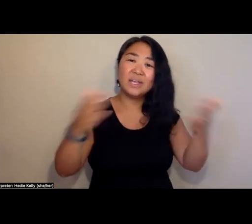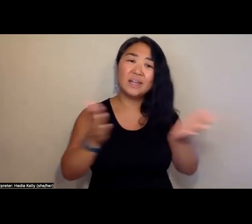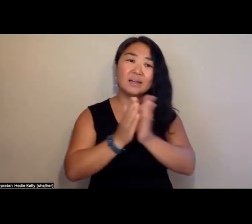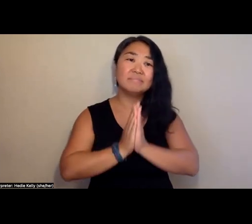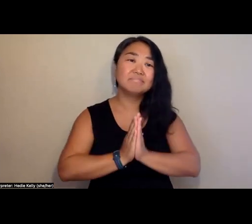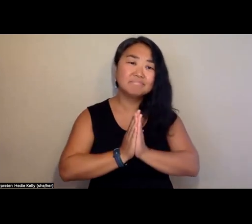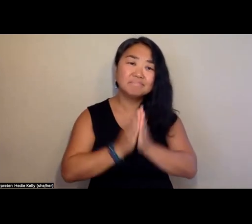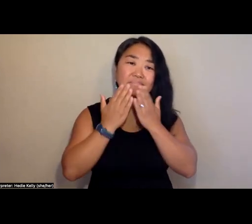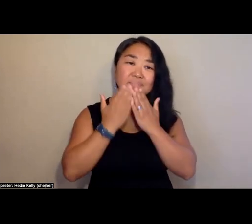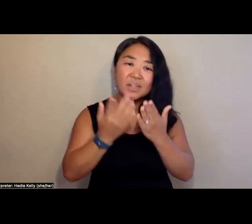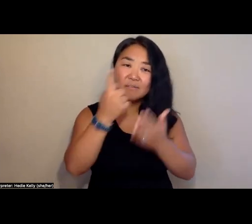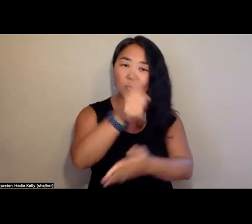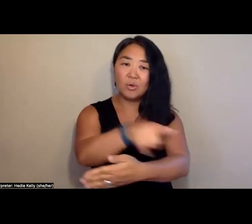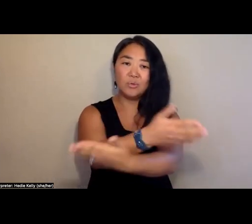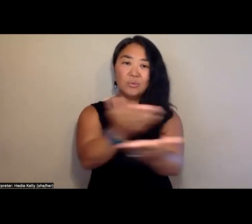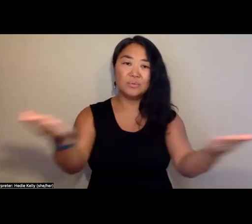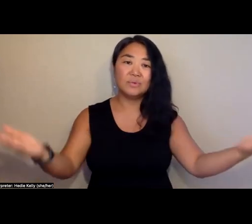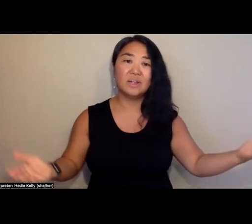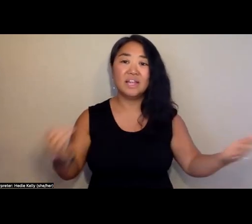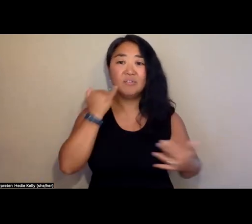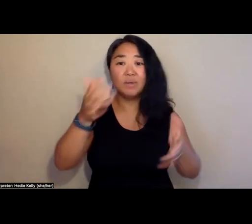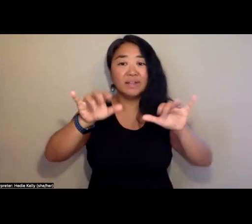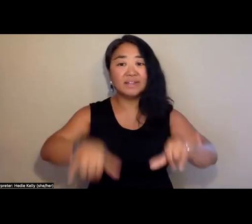y'all. And then anyone who wants to linger around and chat